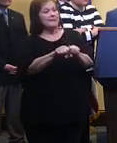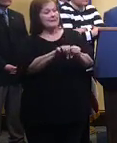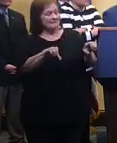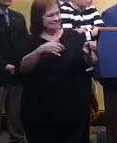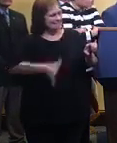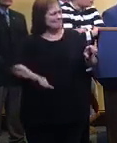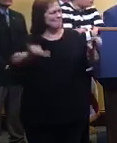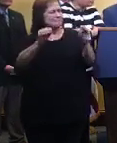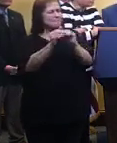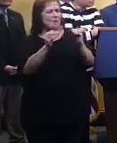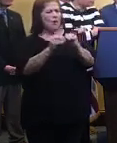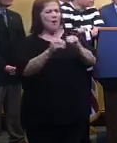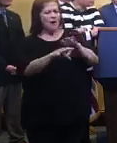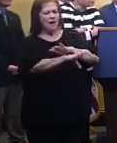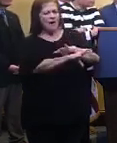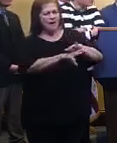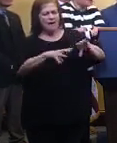Yeah.